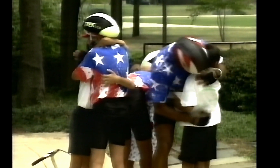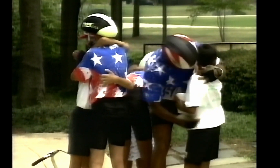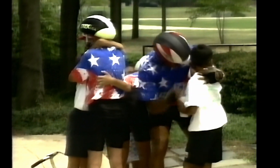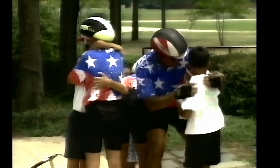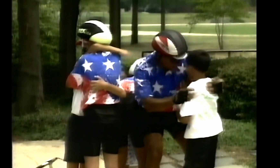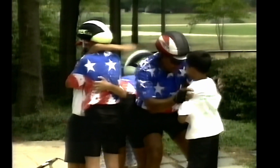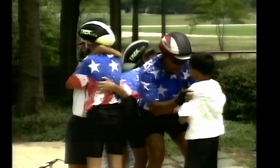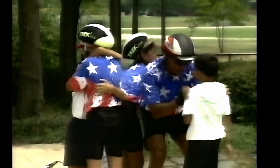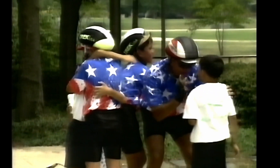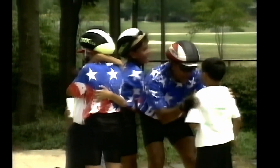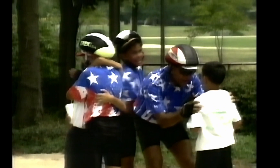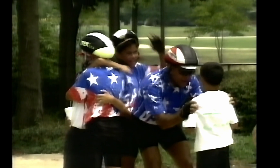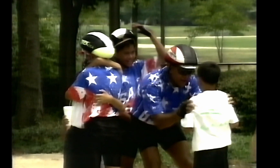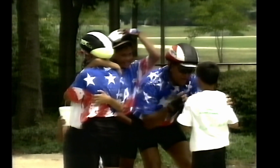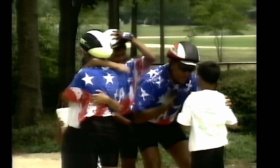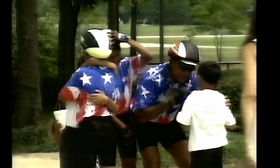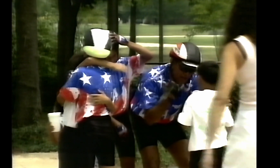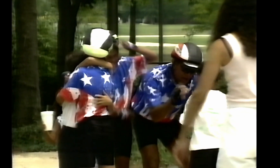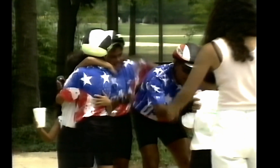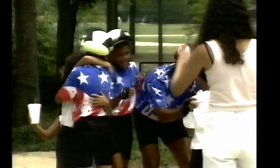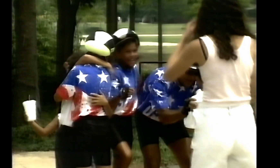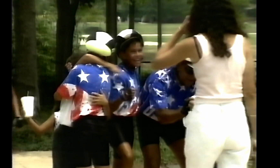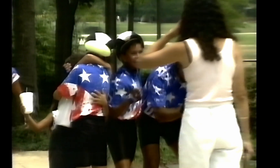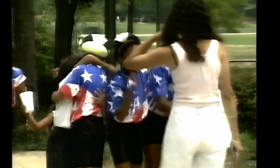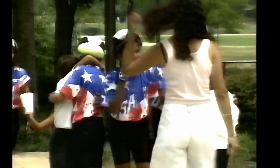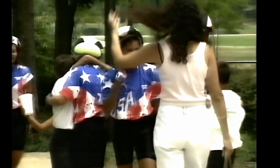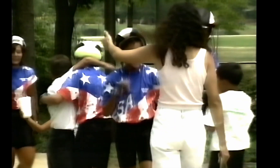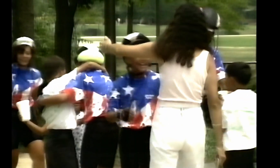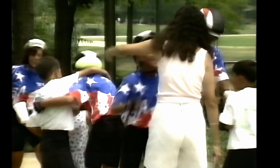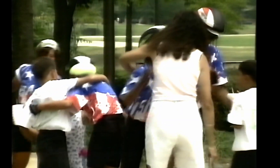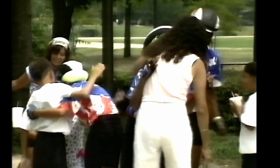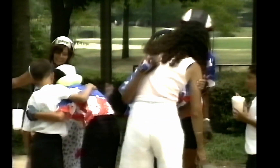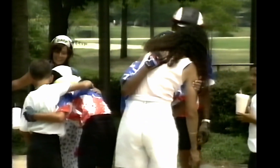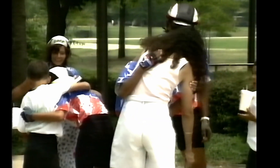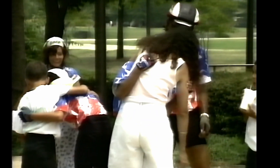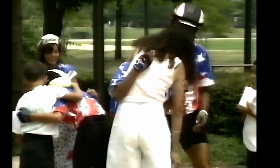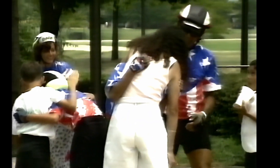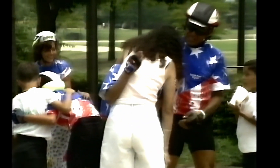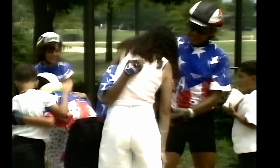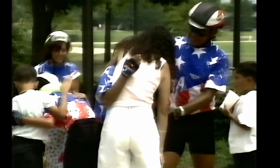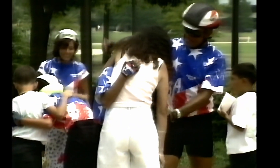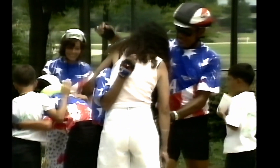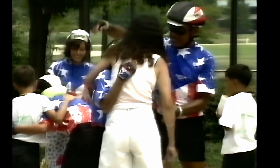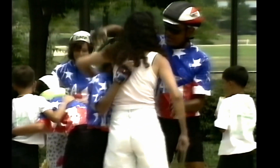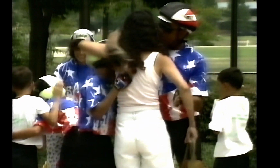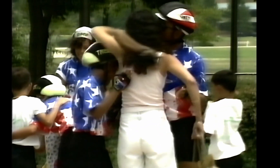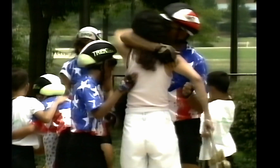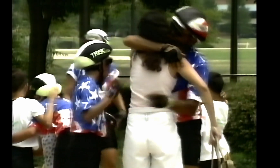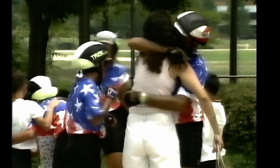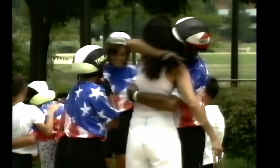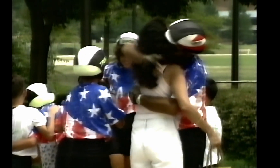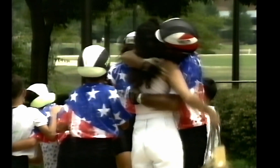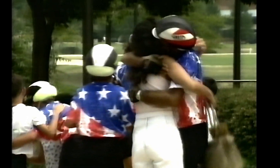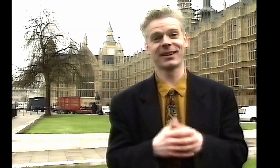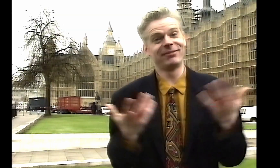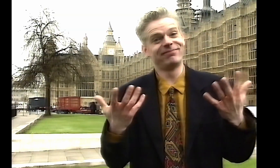butter sandwiches, and a lot of pancakes and pasta. But a welcome change in their diet is eating at McDonald's, a sponsor